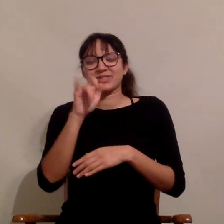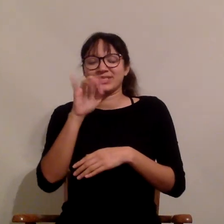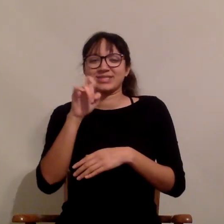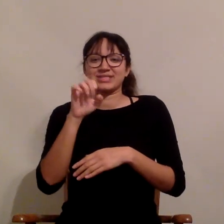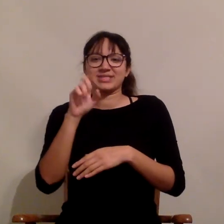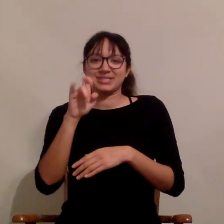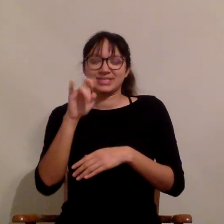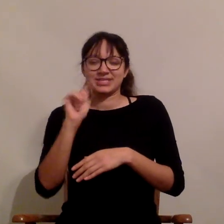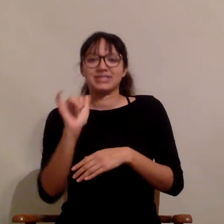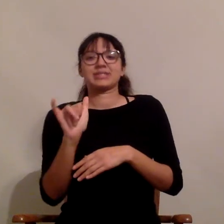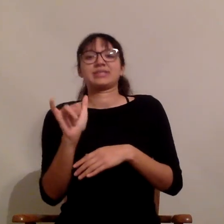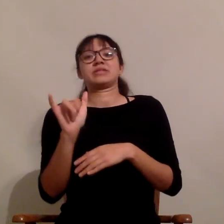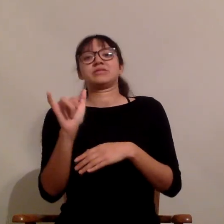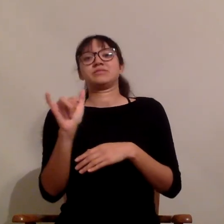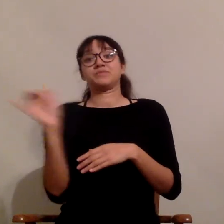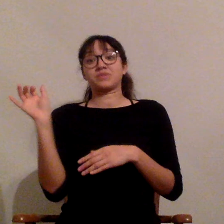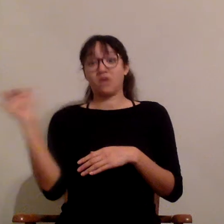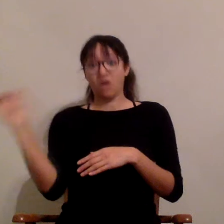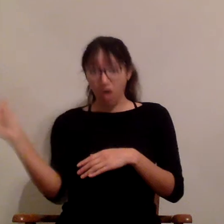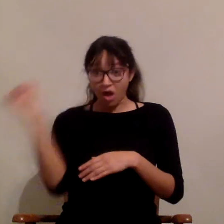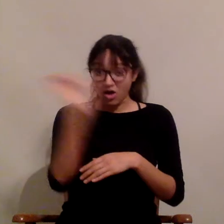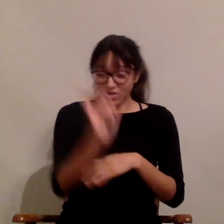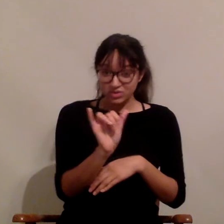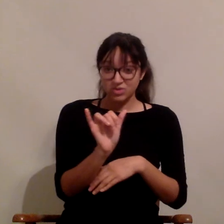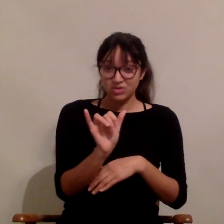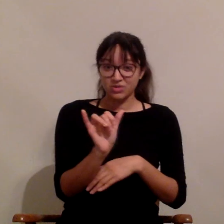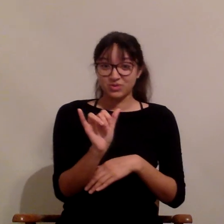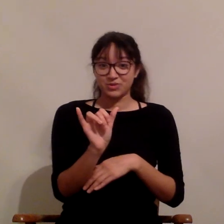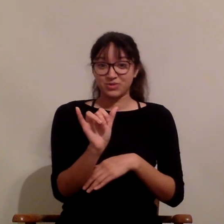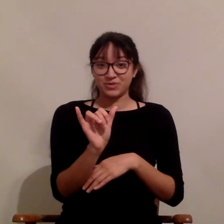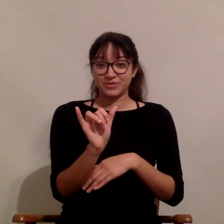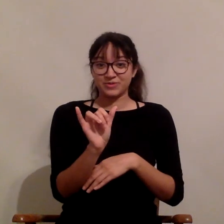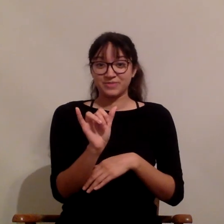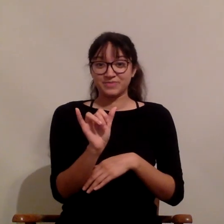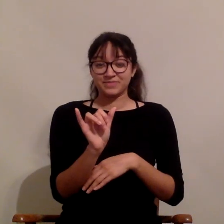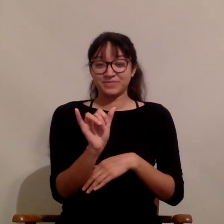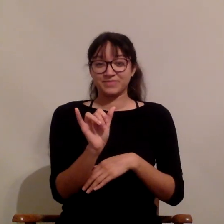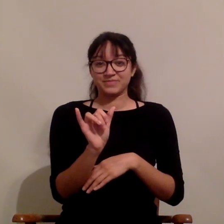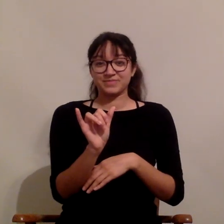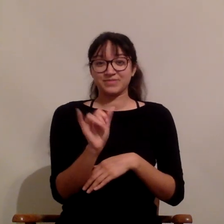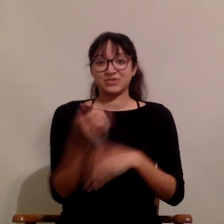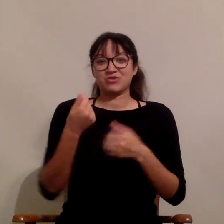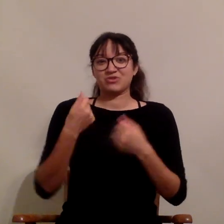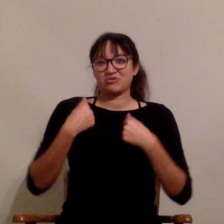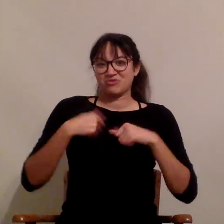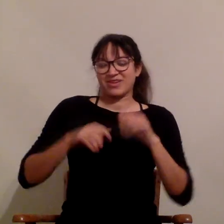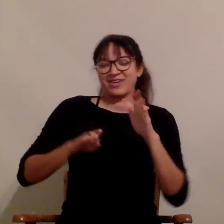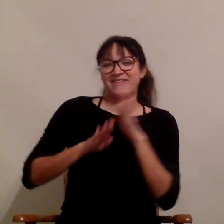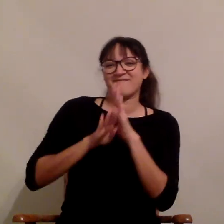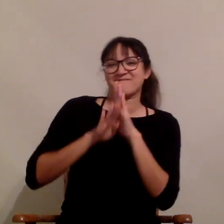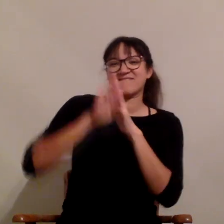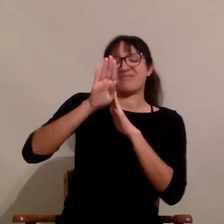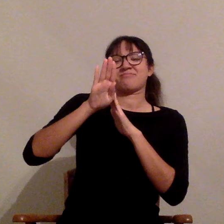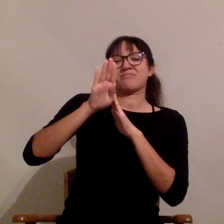are developing groundbreaking systems that will help for the development of better human clinical trials.